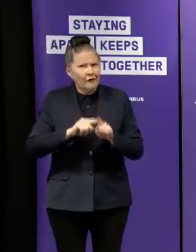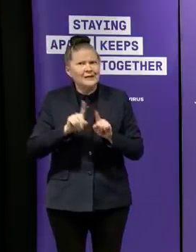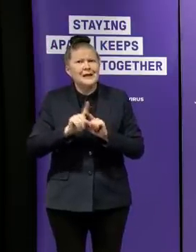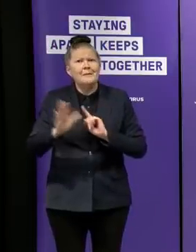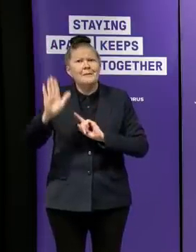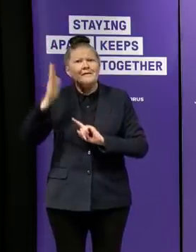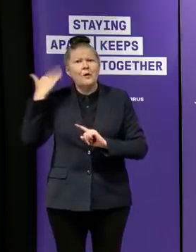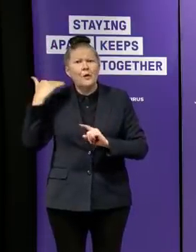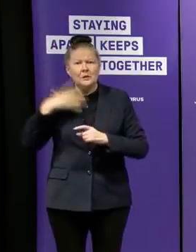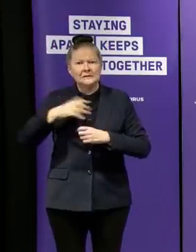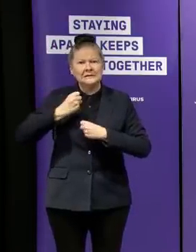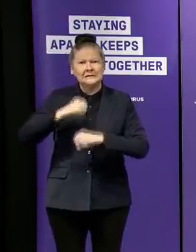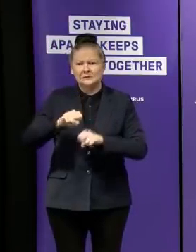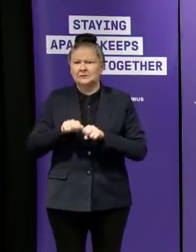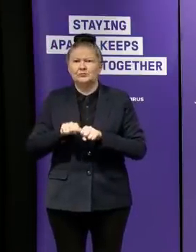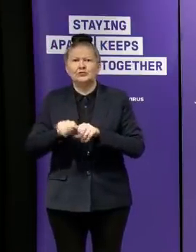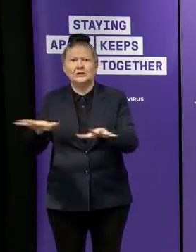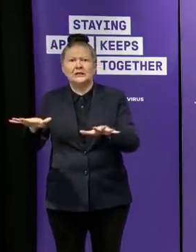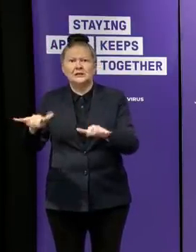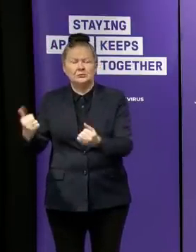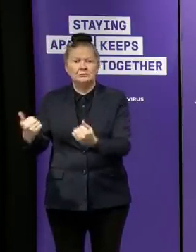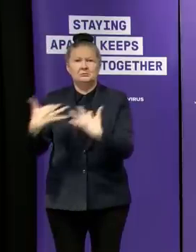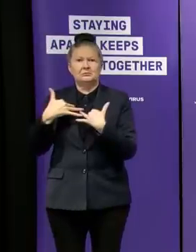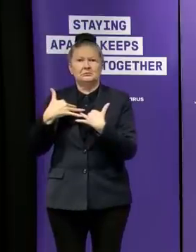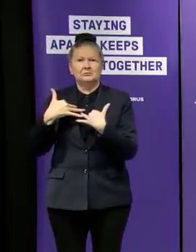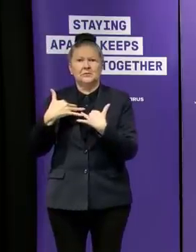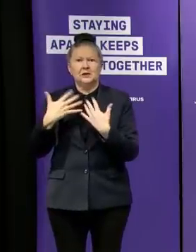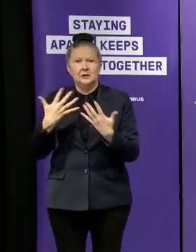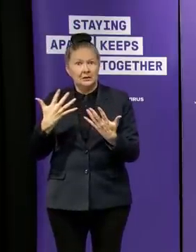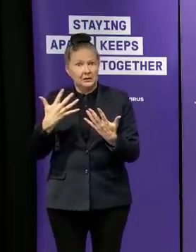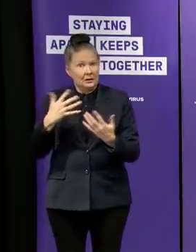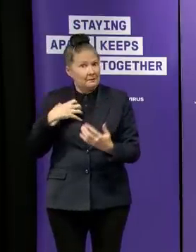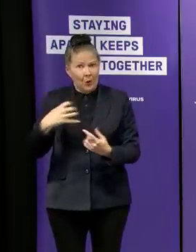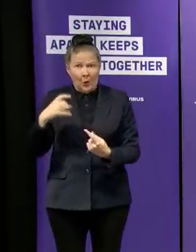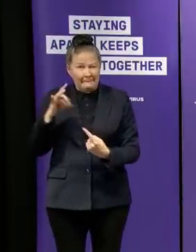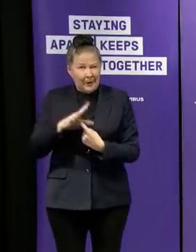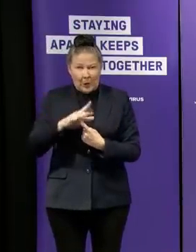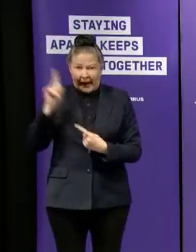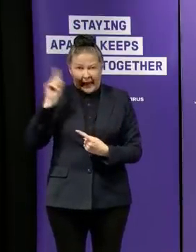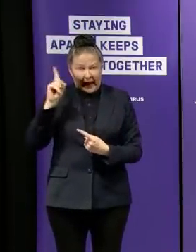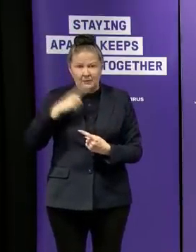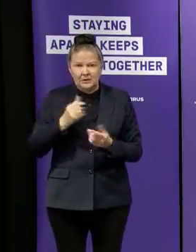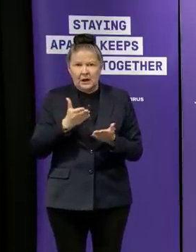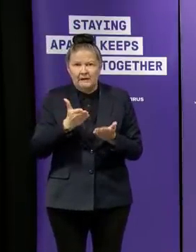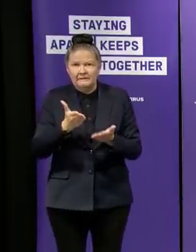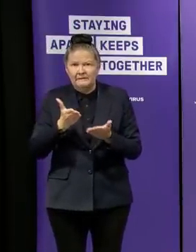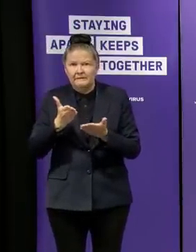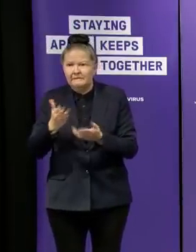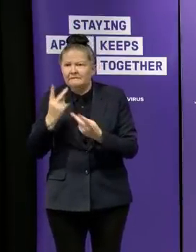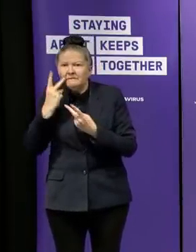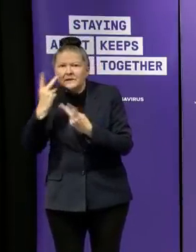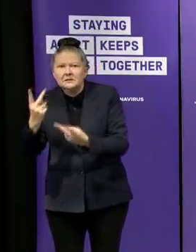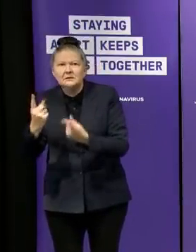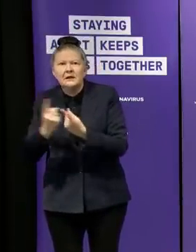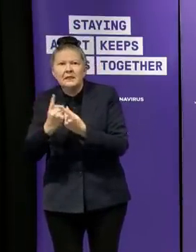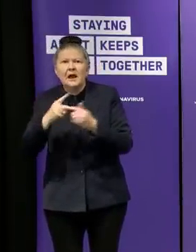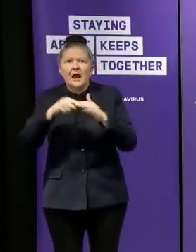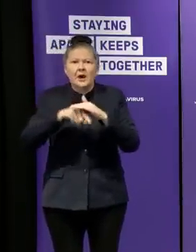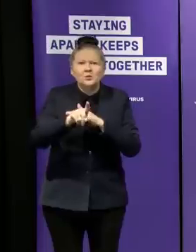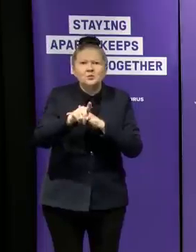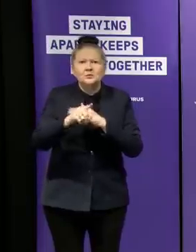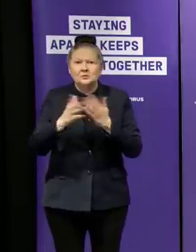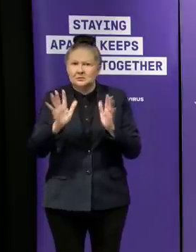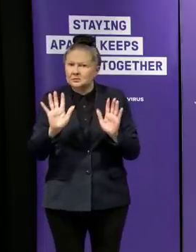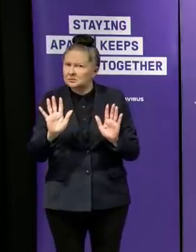that we've been living with for months and months. Arguably, they're even more important. But that framework around